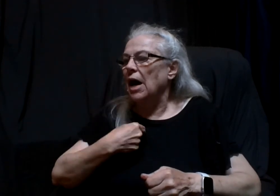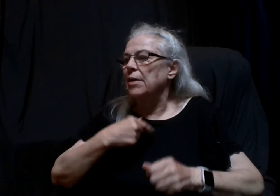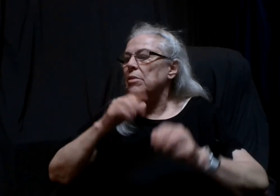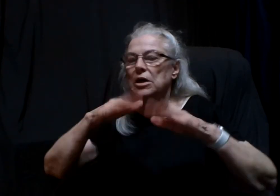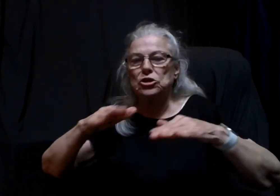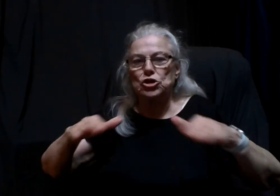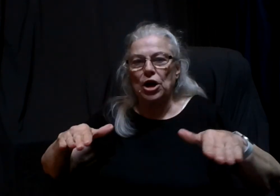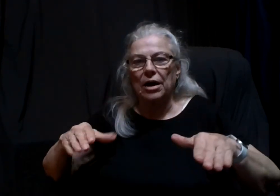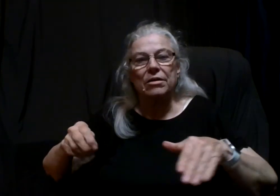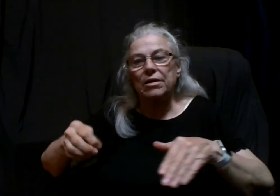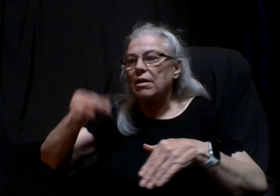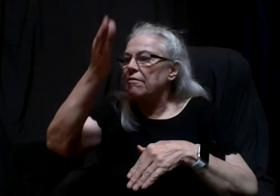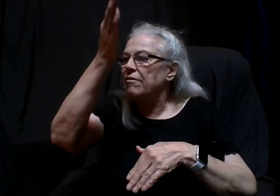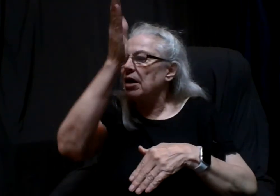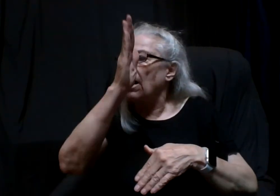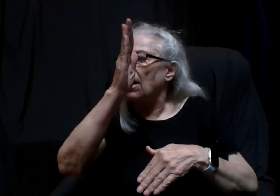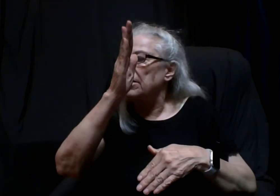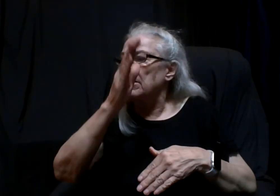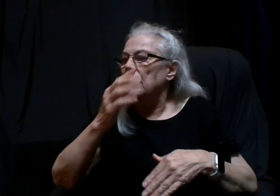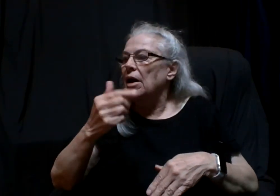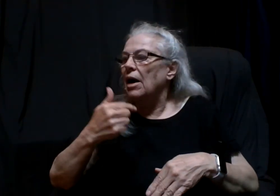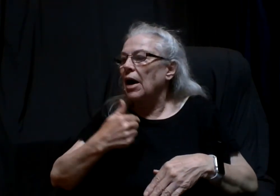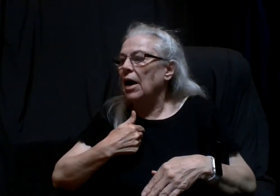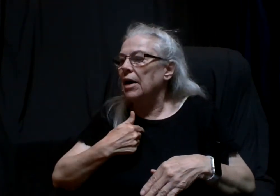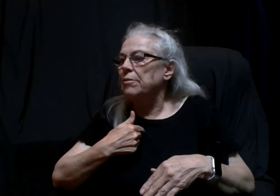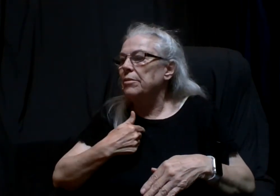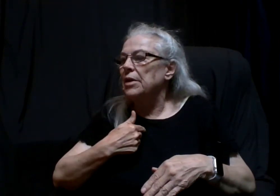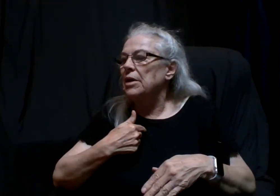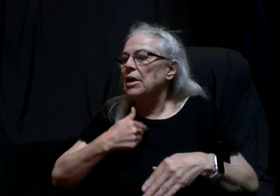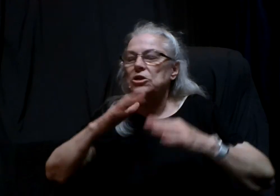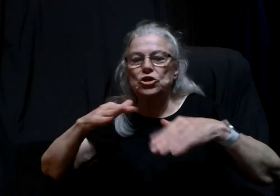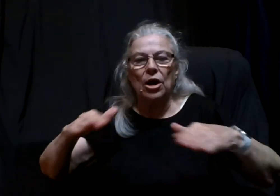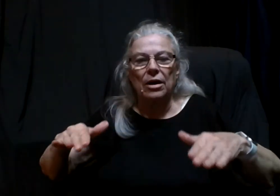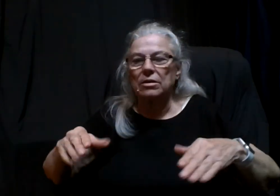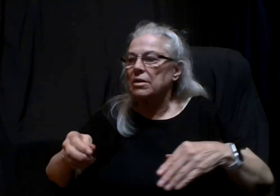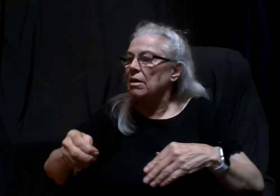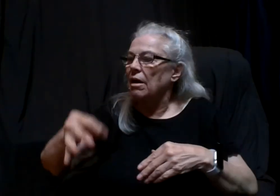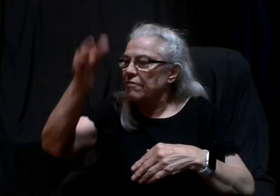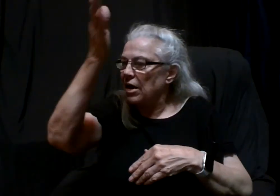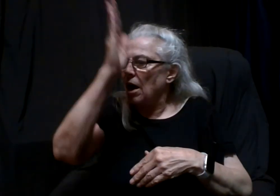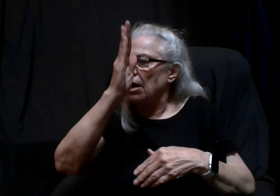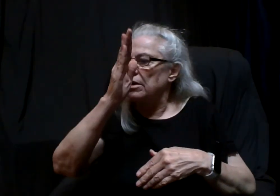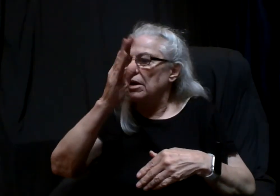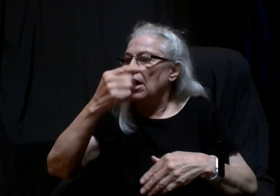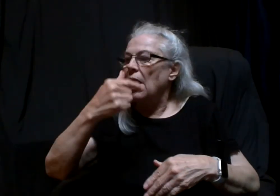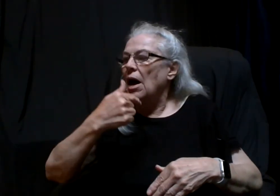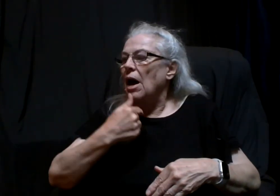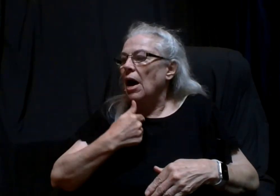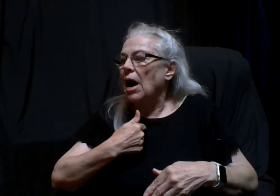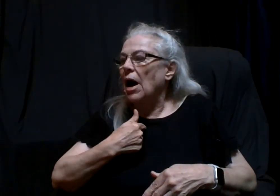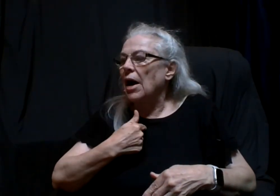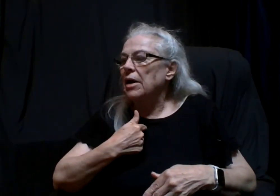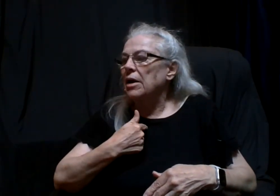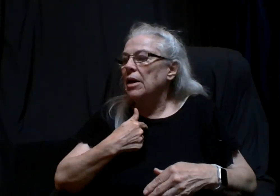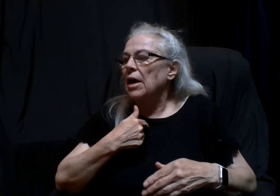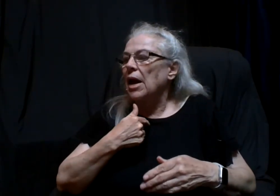I'm a child of God. I'm a child of God. I